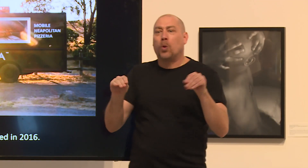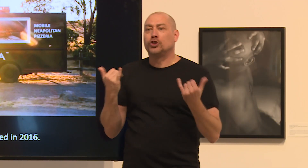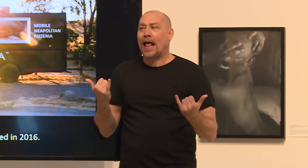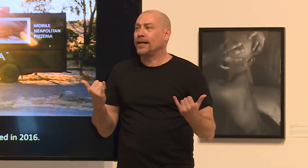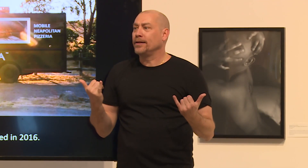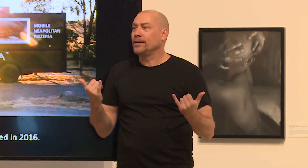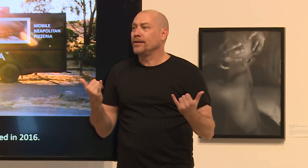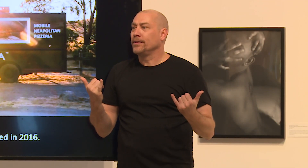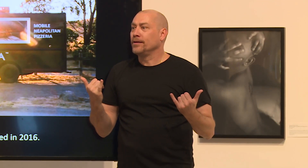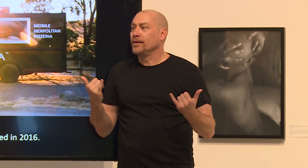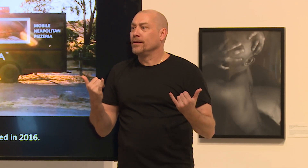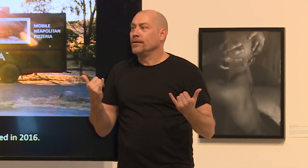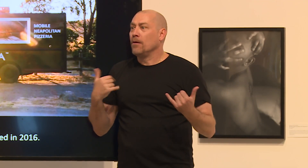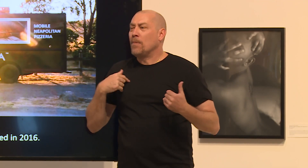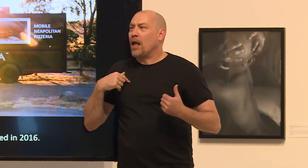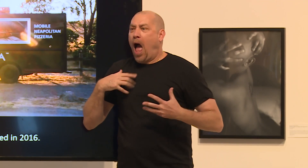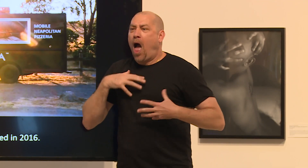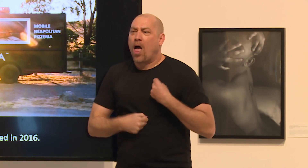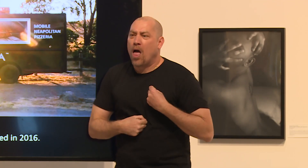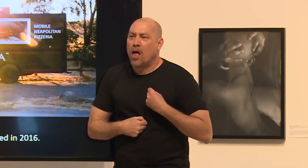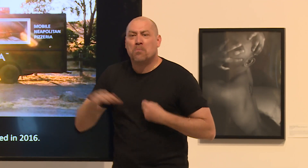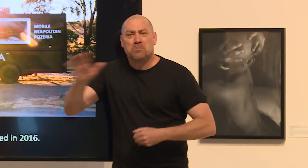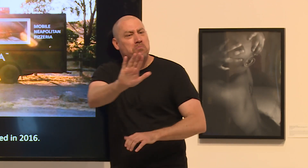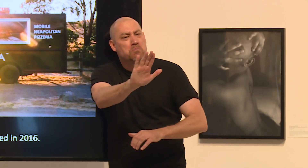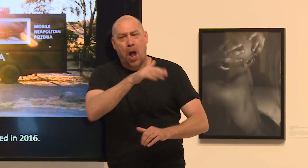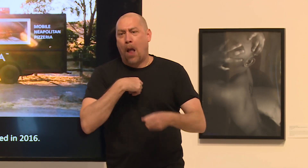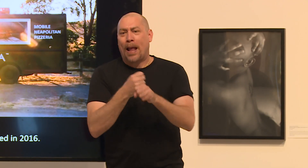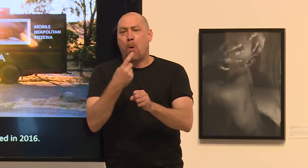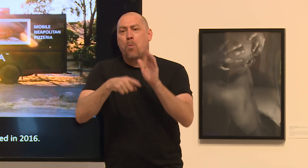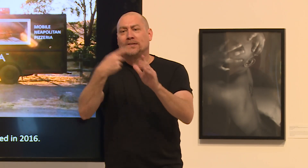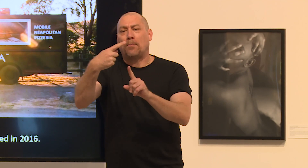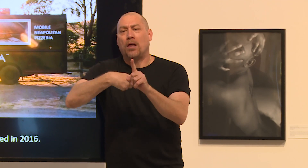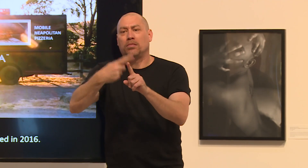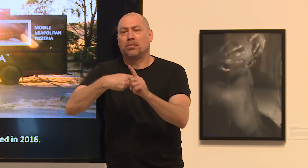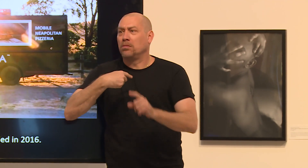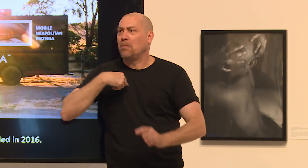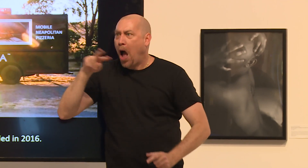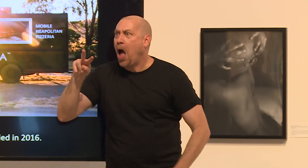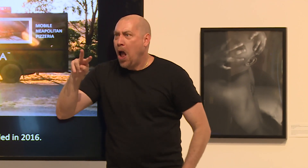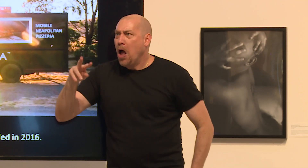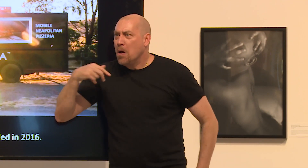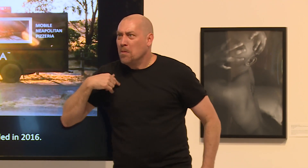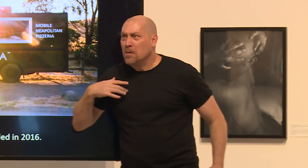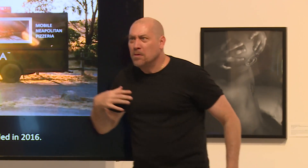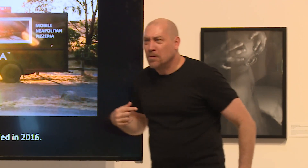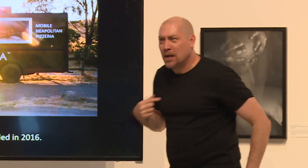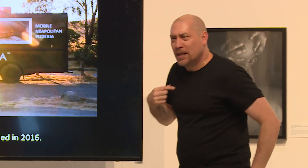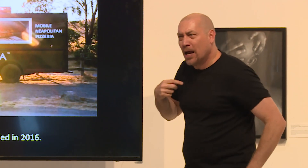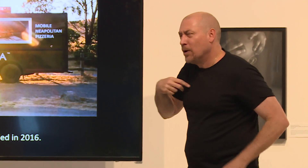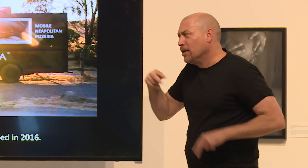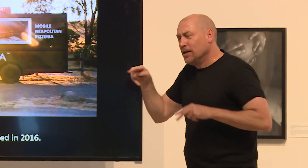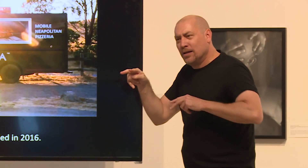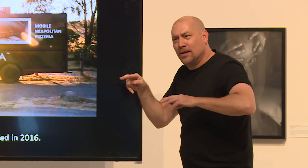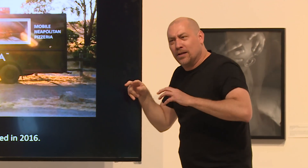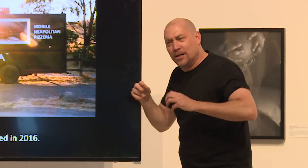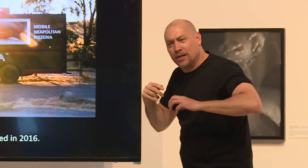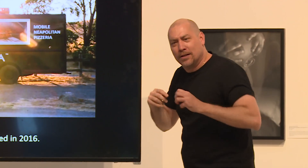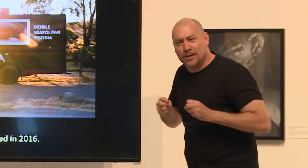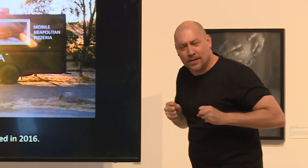we going to call? What are we going to do? And so we called on one, but it had already sold, and we're